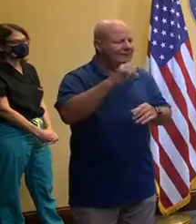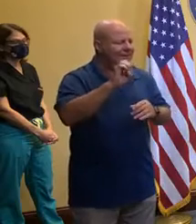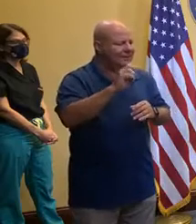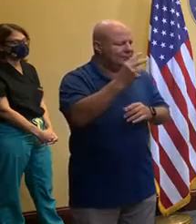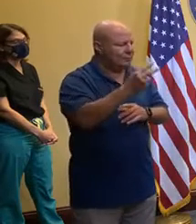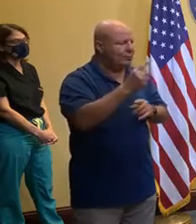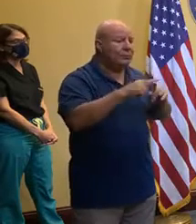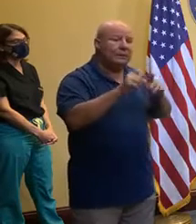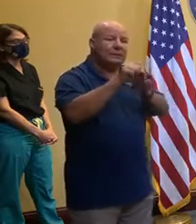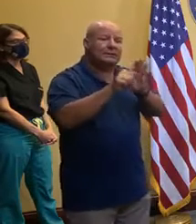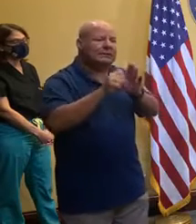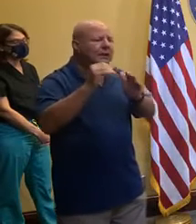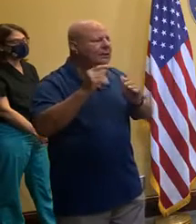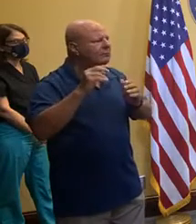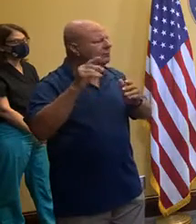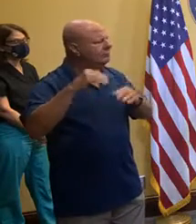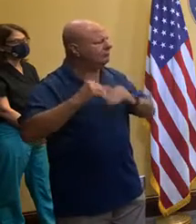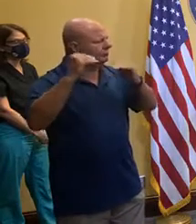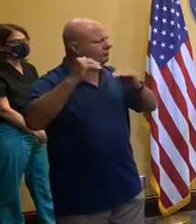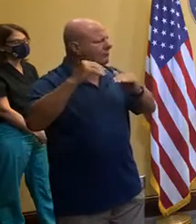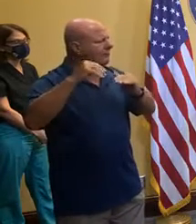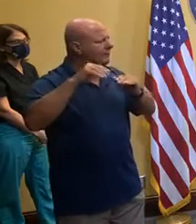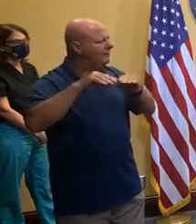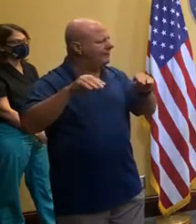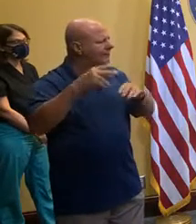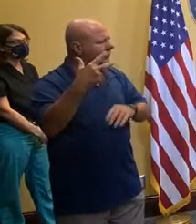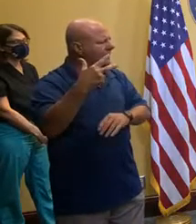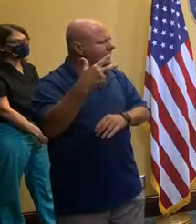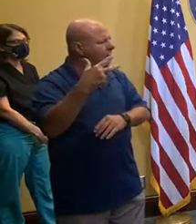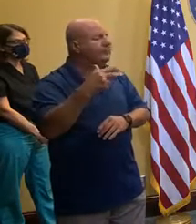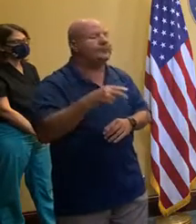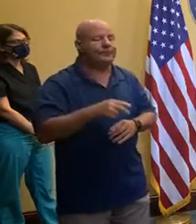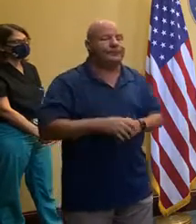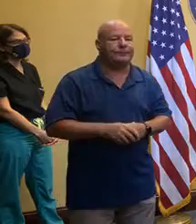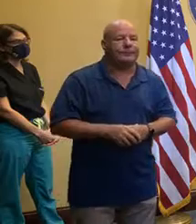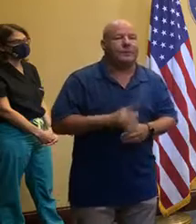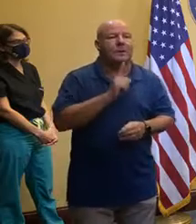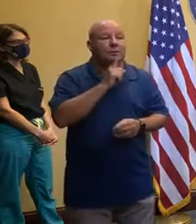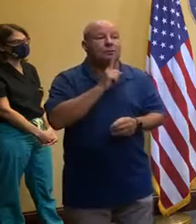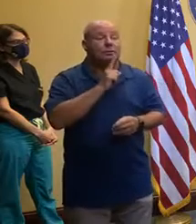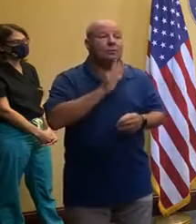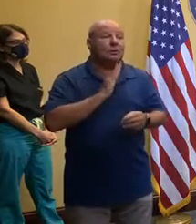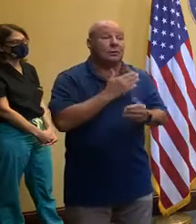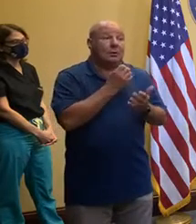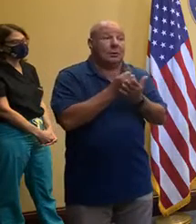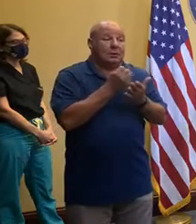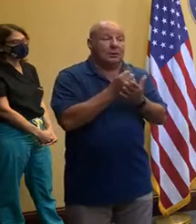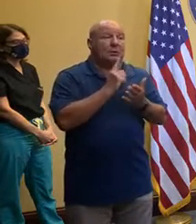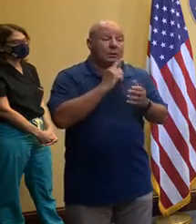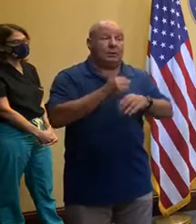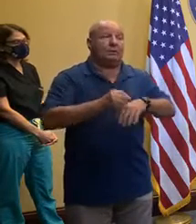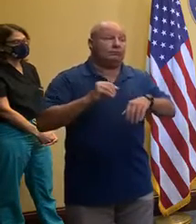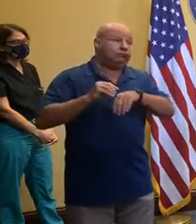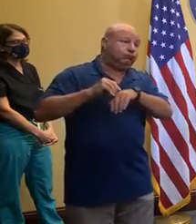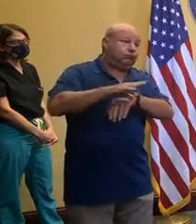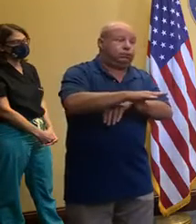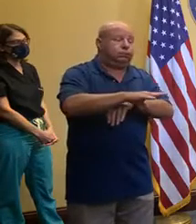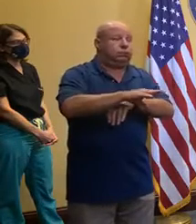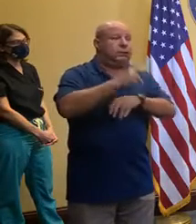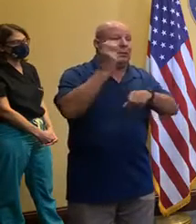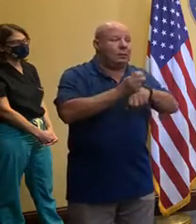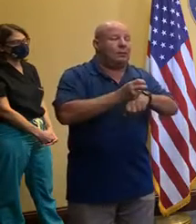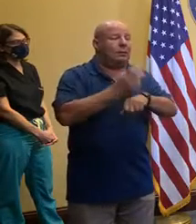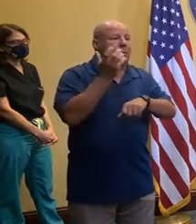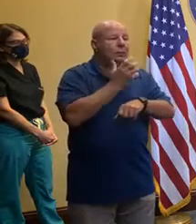is moving on to phase 3? Sure. Well, our economy is definitely hit hard at every